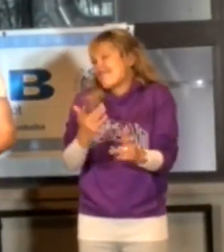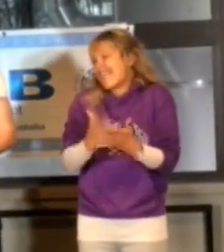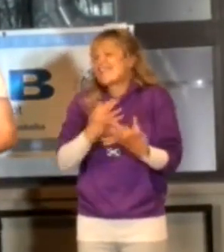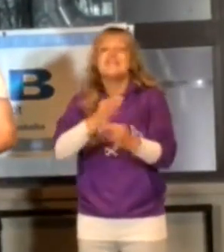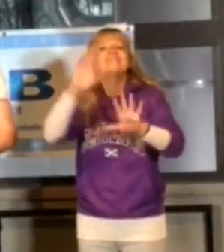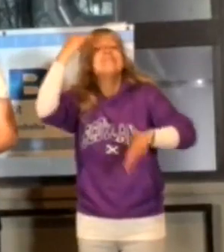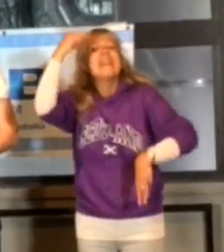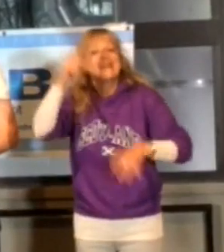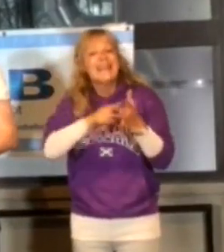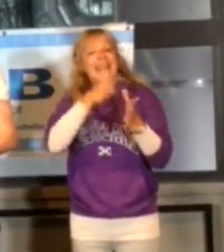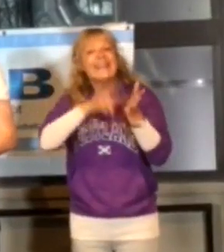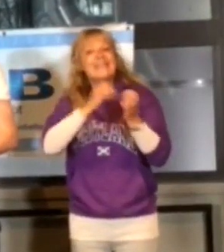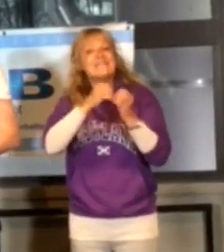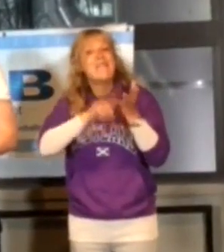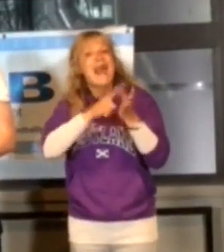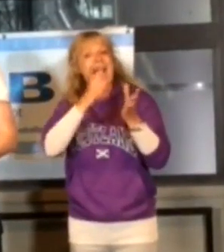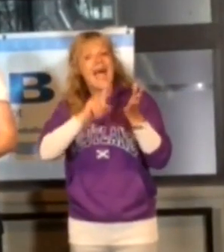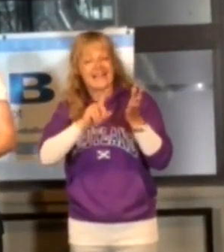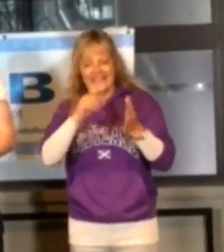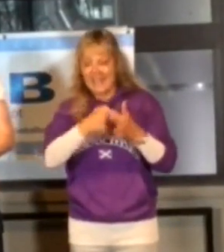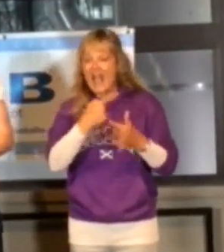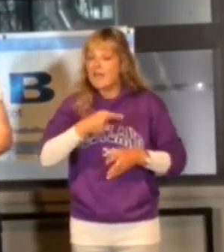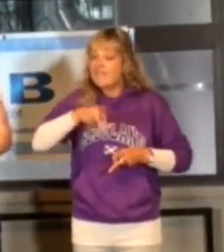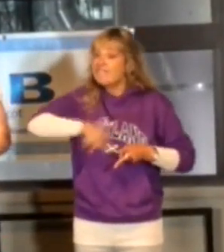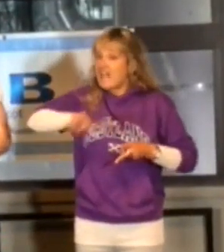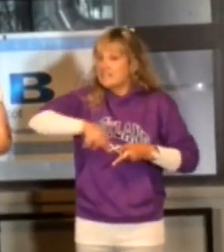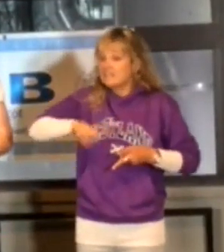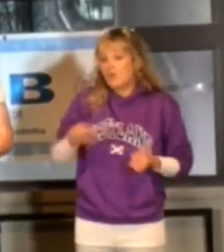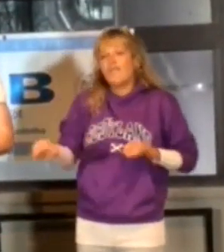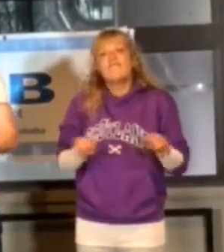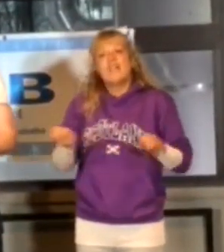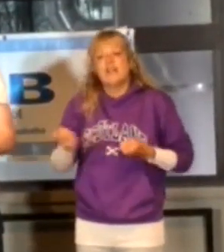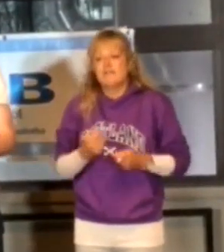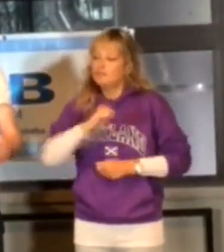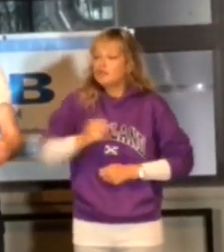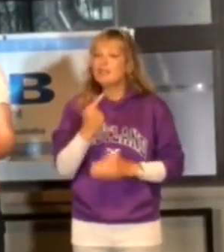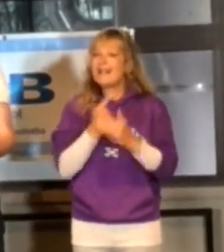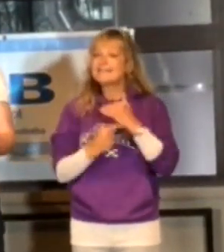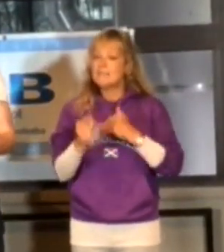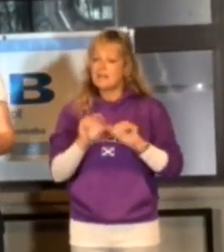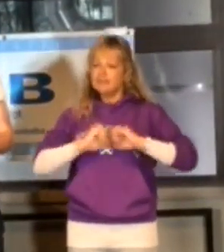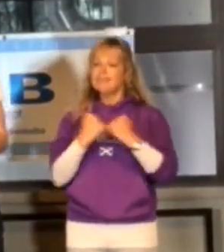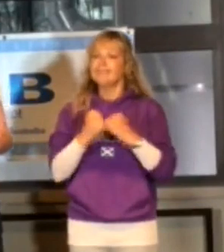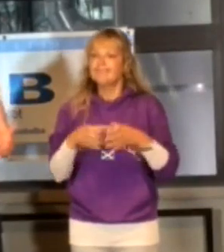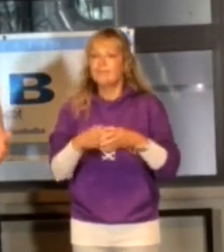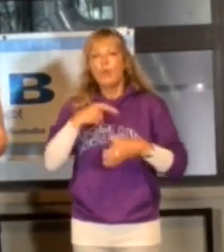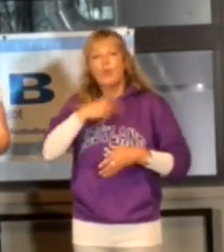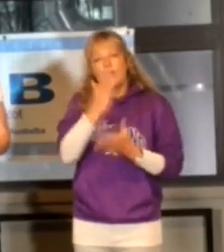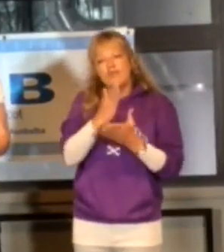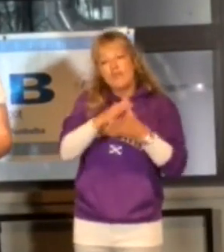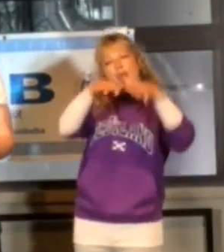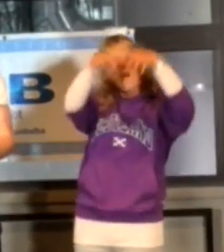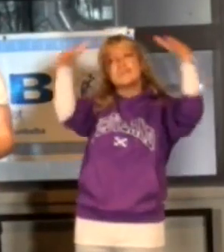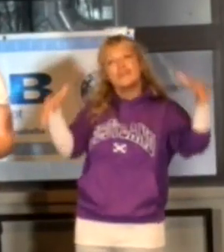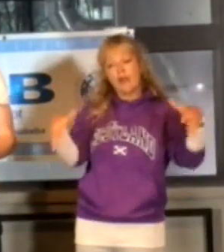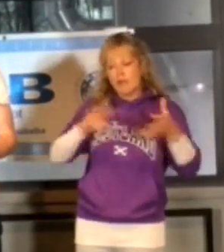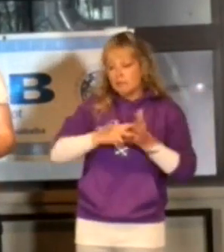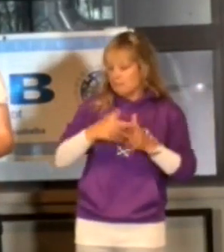My name's Ian Black, I'm the Vice Convener of the Scottish Independence Convention. We're the umbrella organisation that's been going